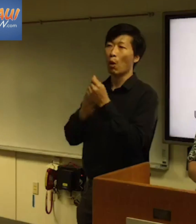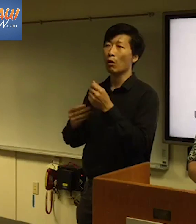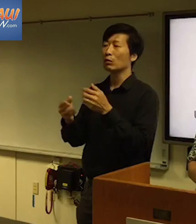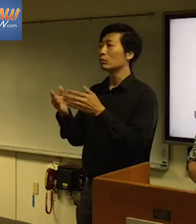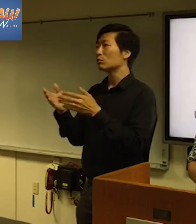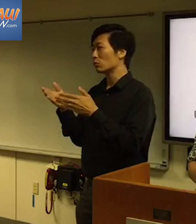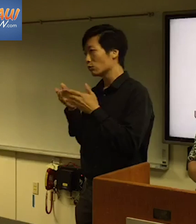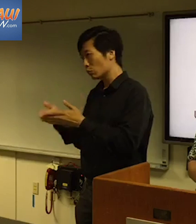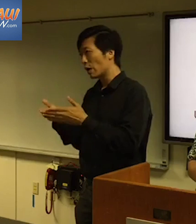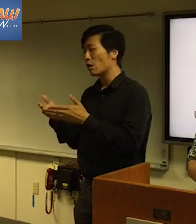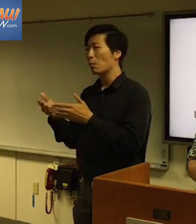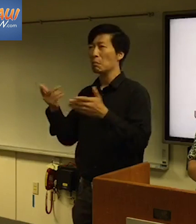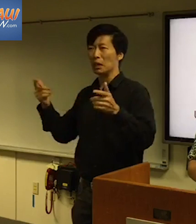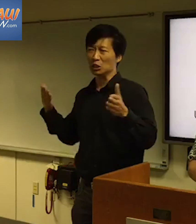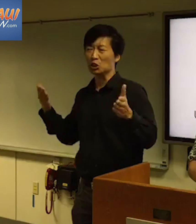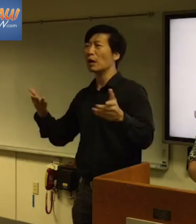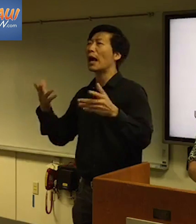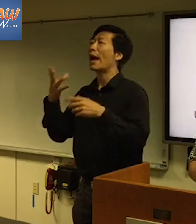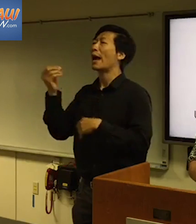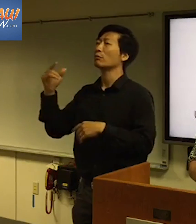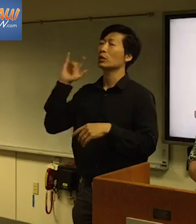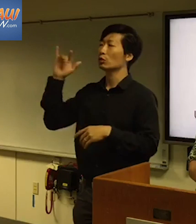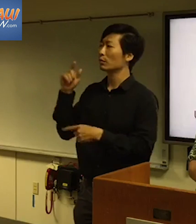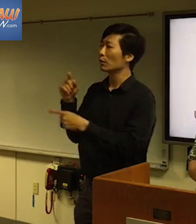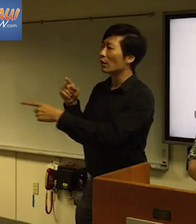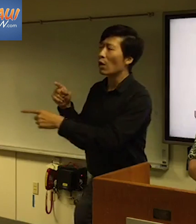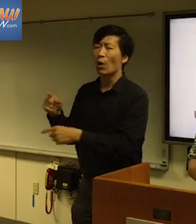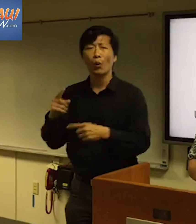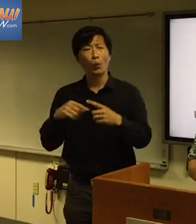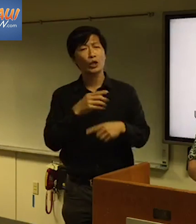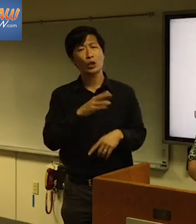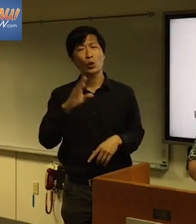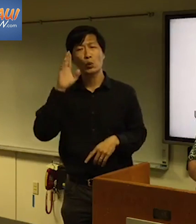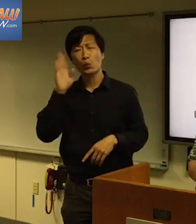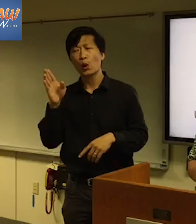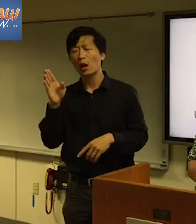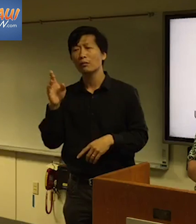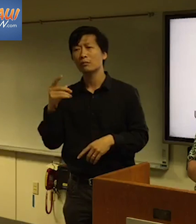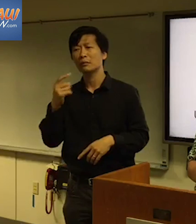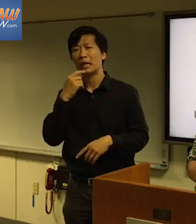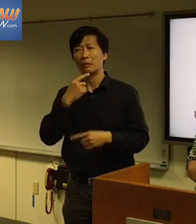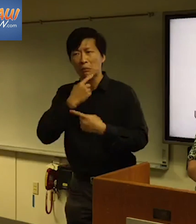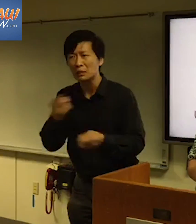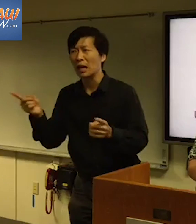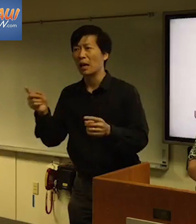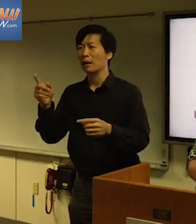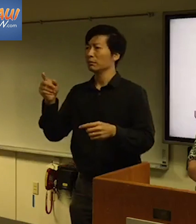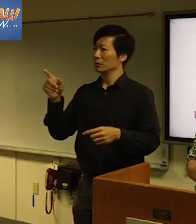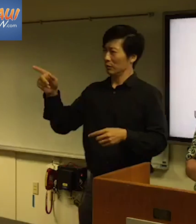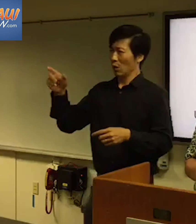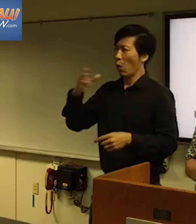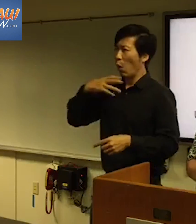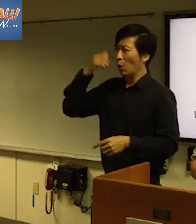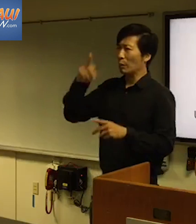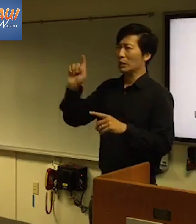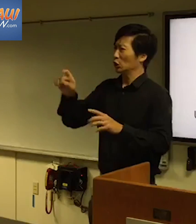countries and circumstances. So as we go forward, we want to be sure we can focus on the high